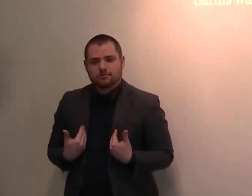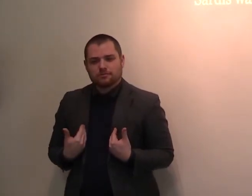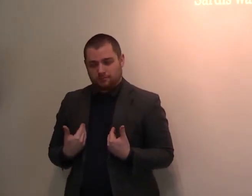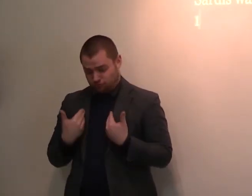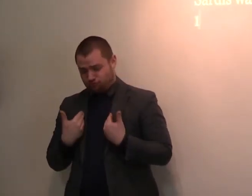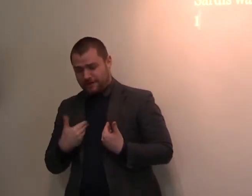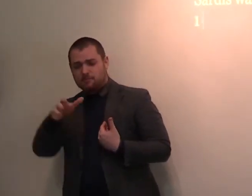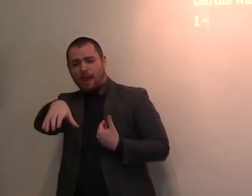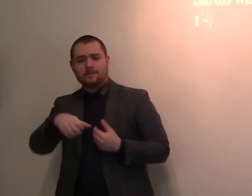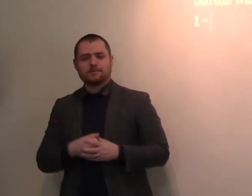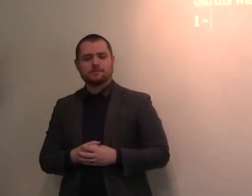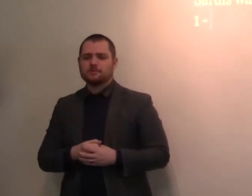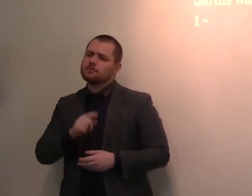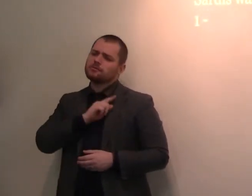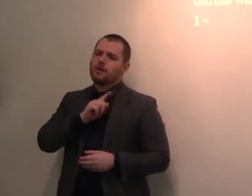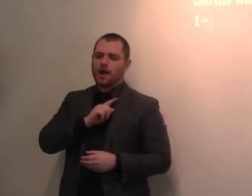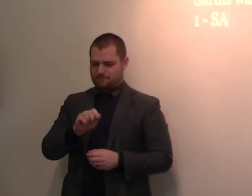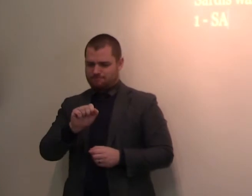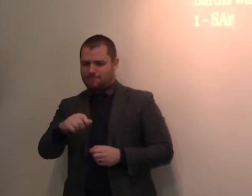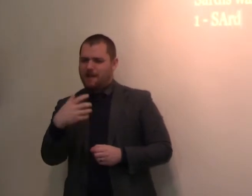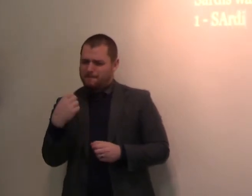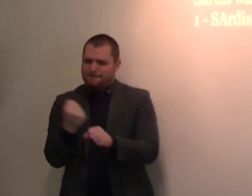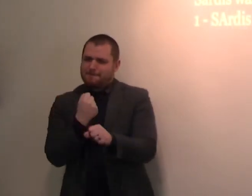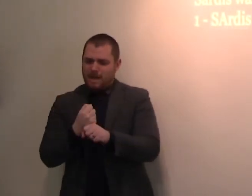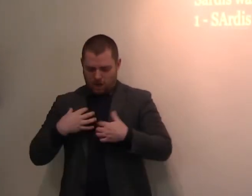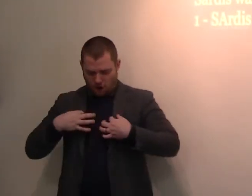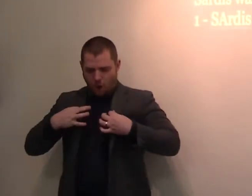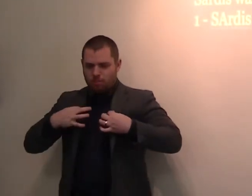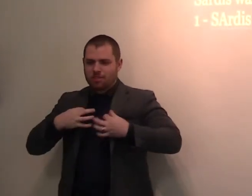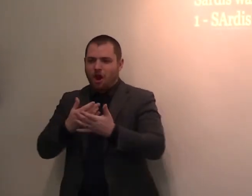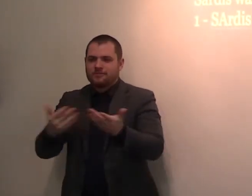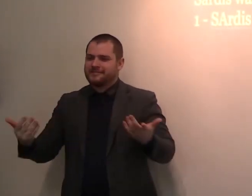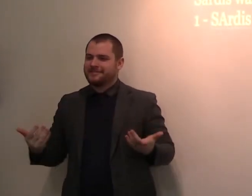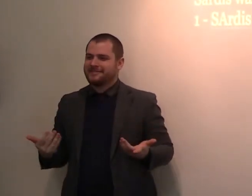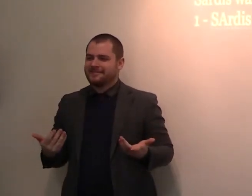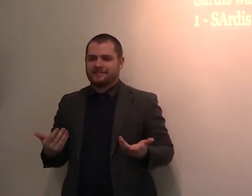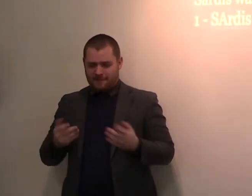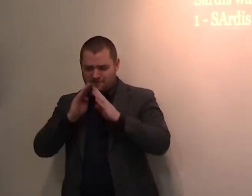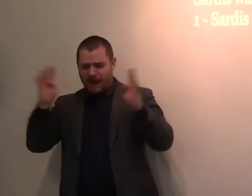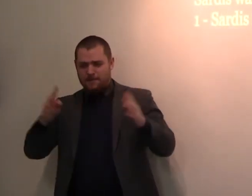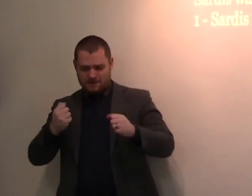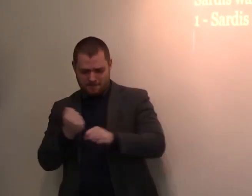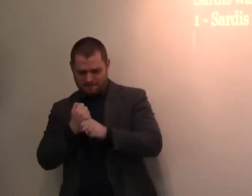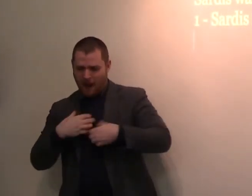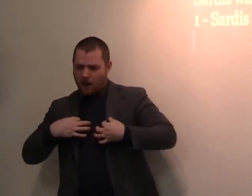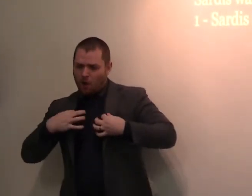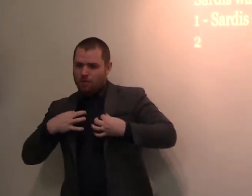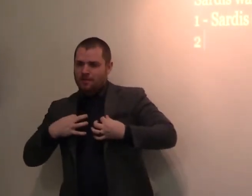had a garment industry. But second, The city was extremely rich